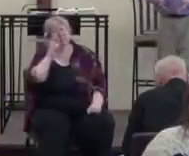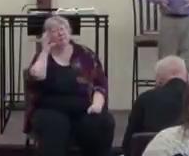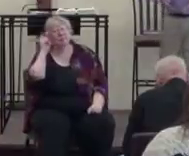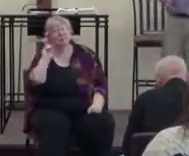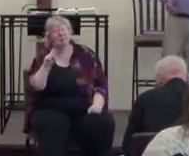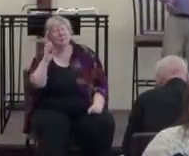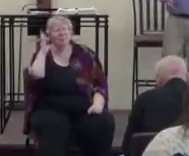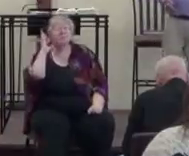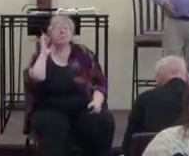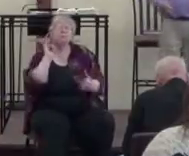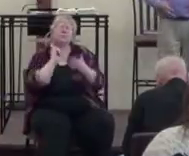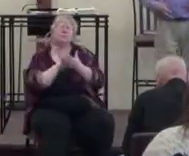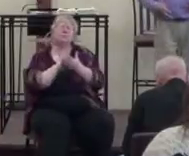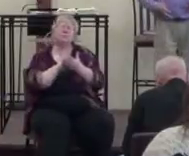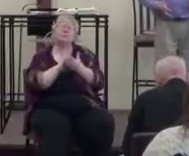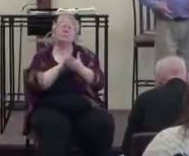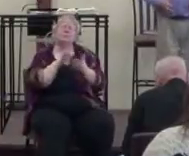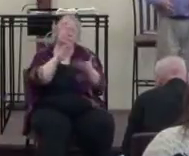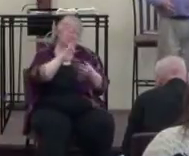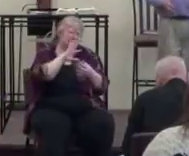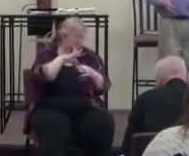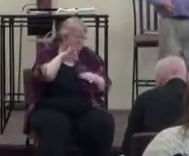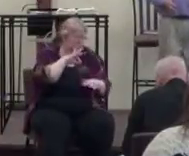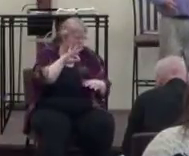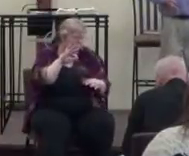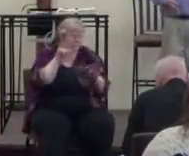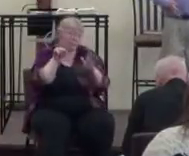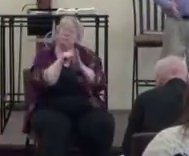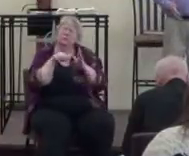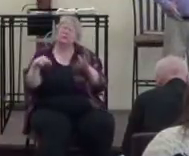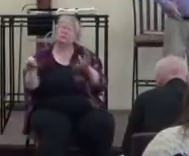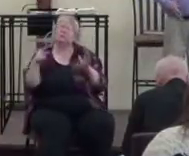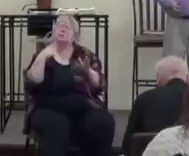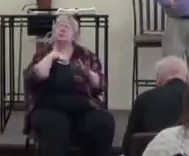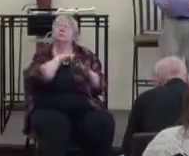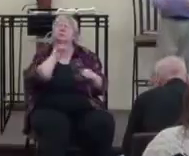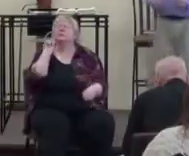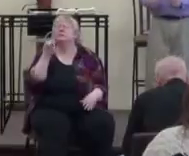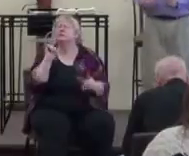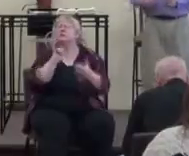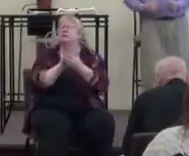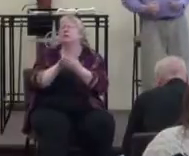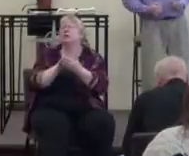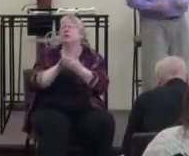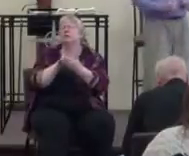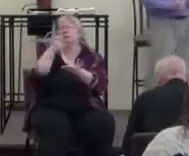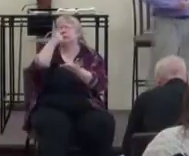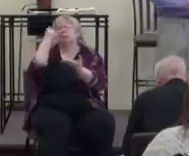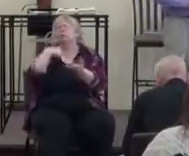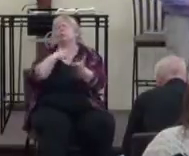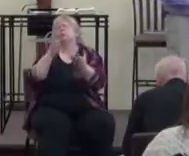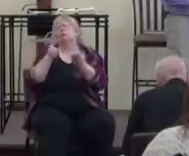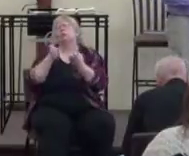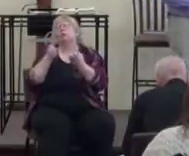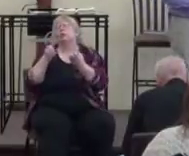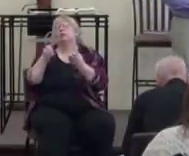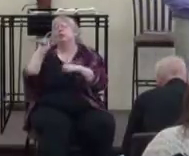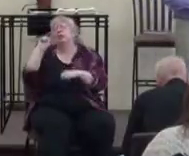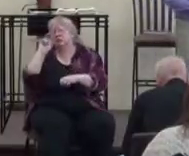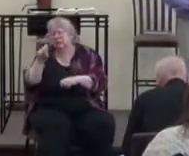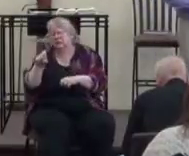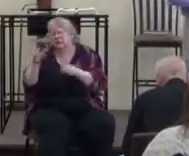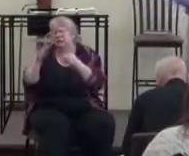spiritual alarm clock, God, we pray that you would send it our way because we want a closer walk with you. We need a closer walk with you. God,